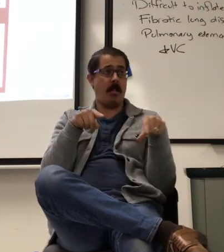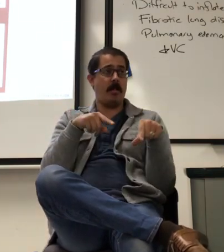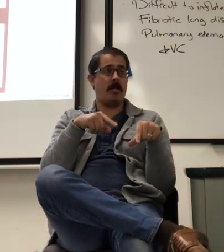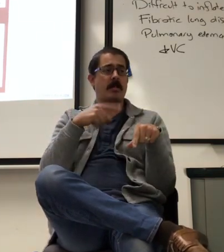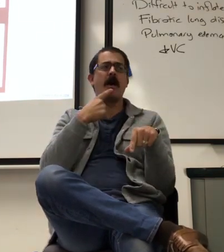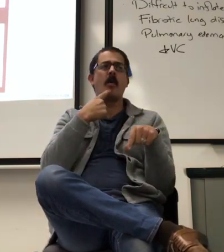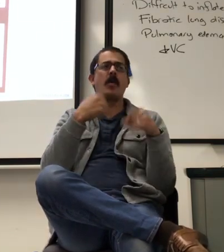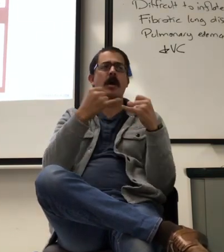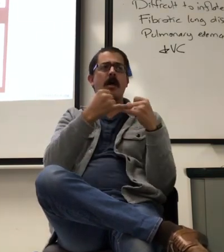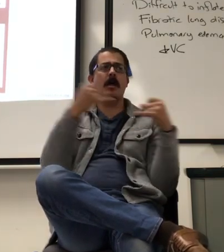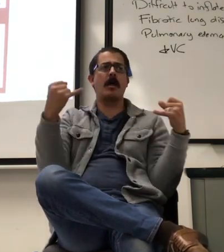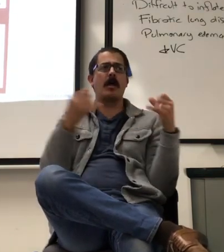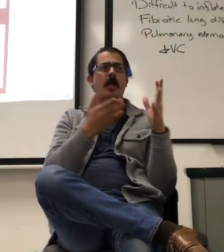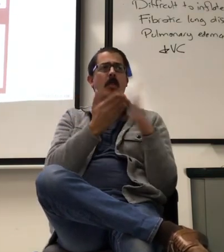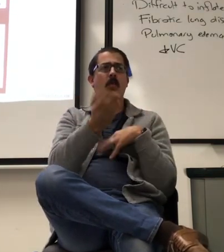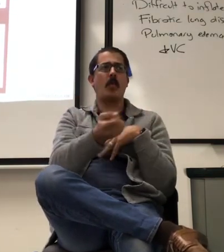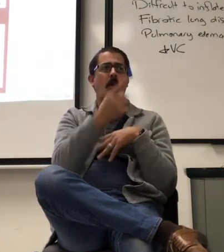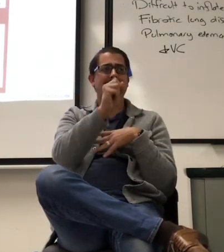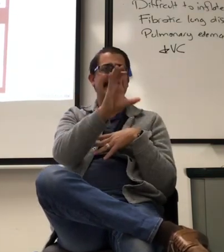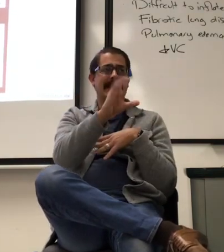line through 1 second.